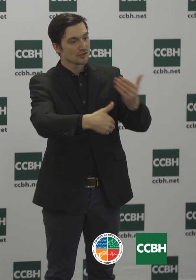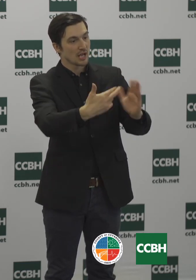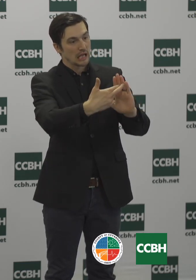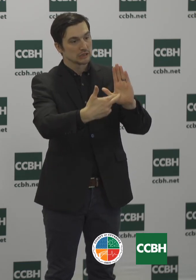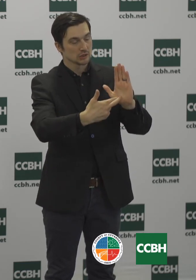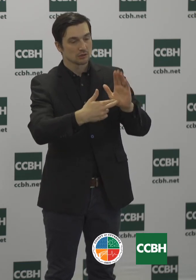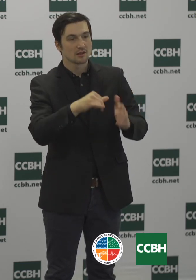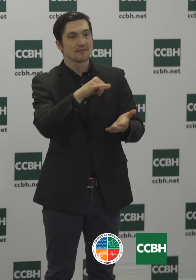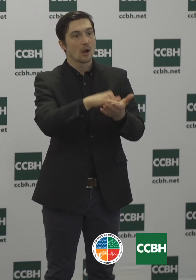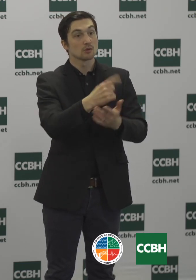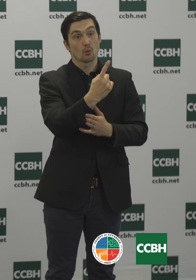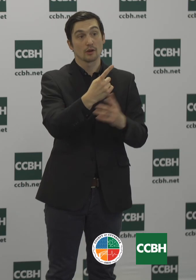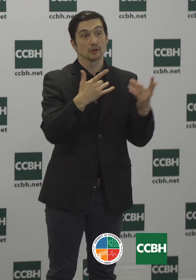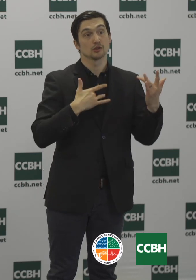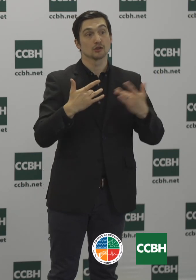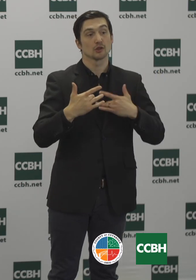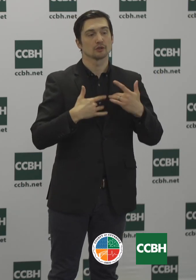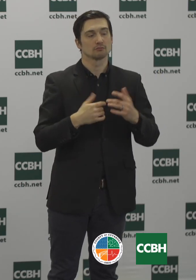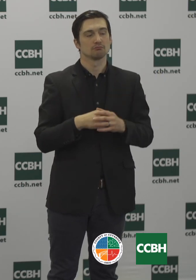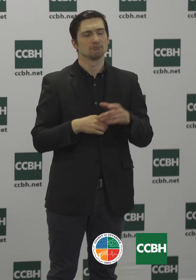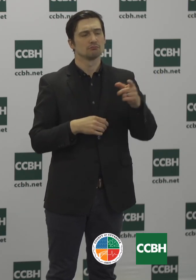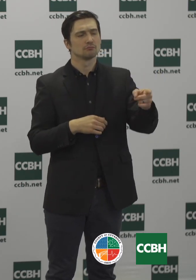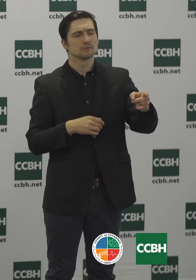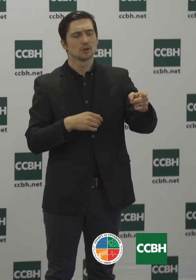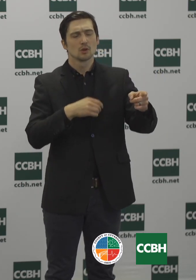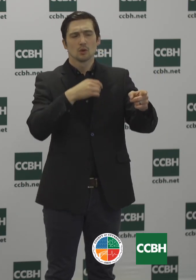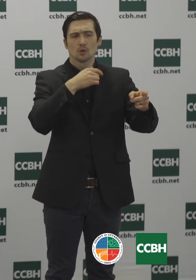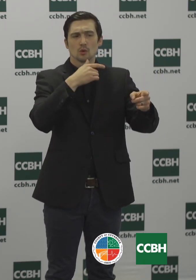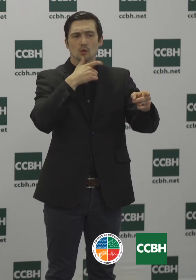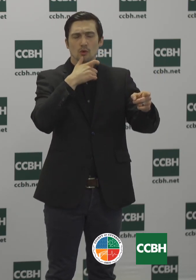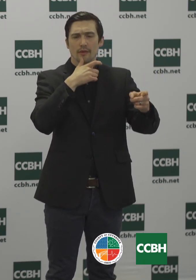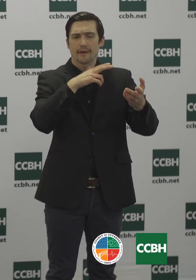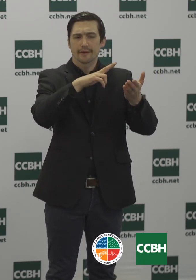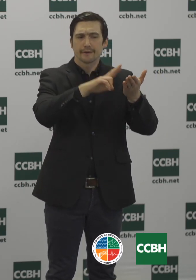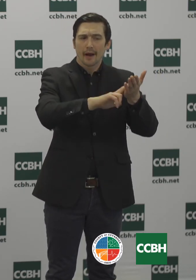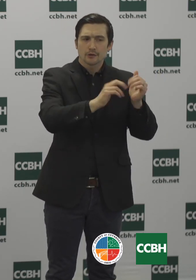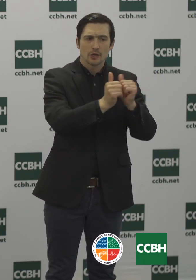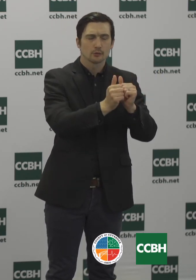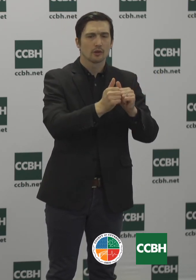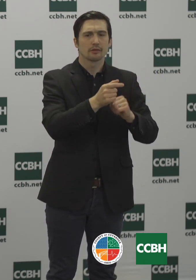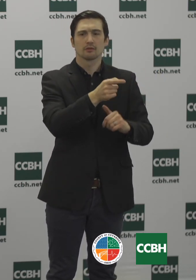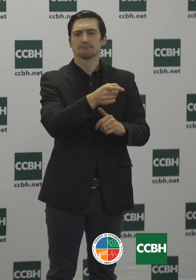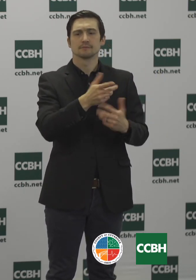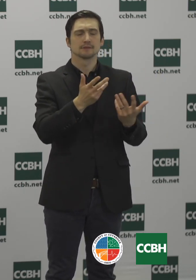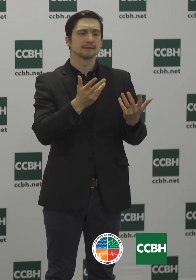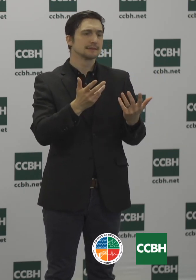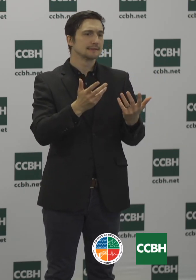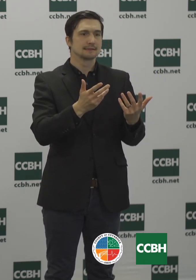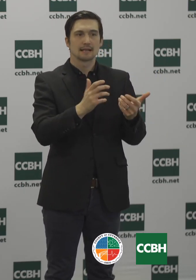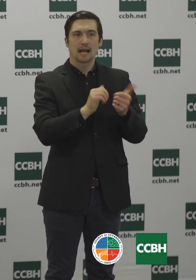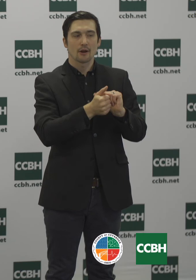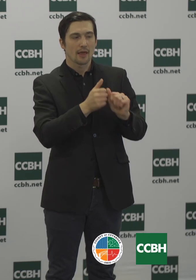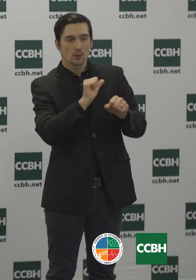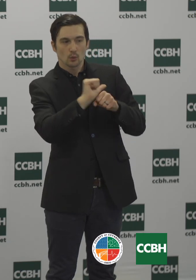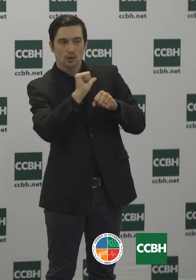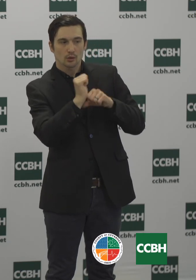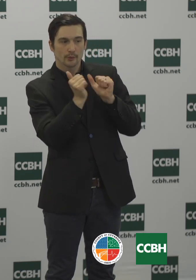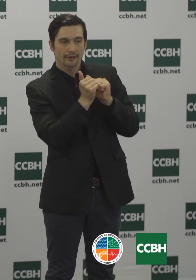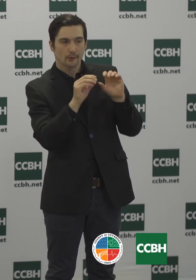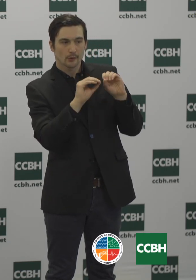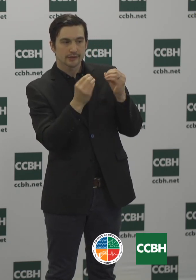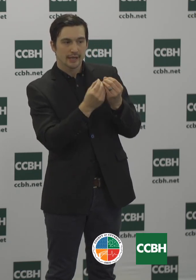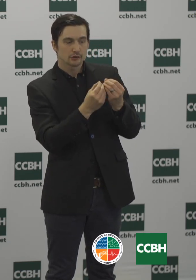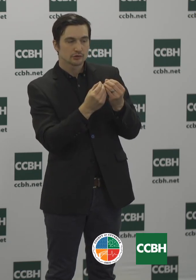of the concerns, right? Who do they contract with? How do they work with an organization, be